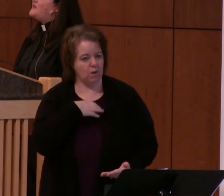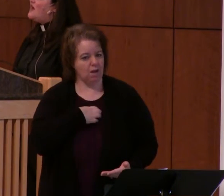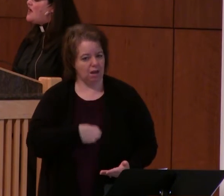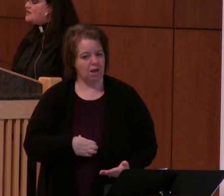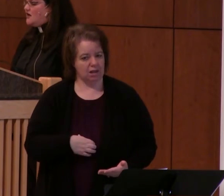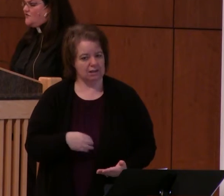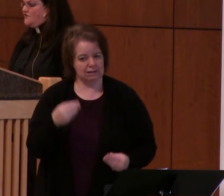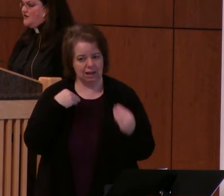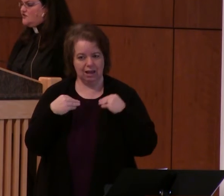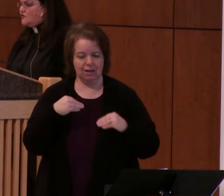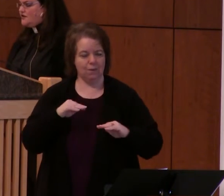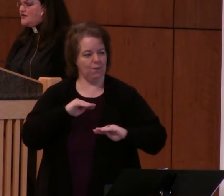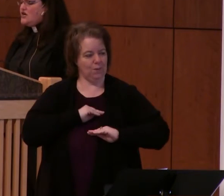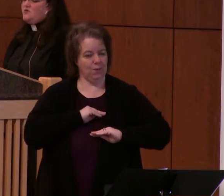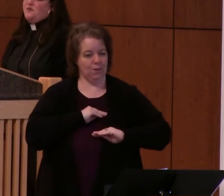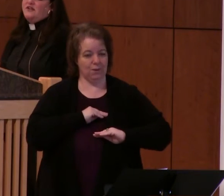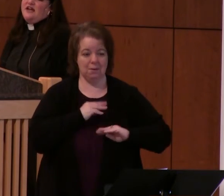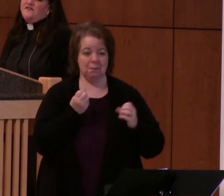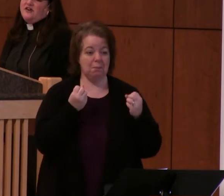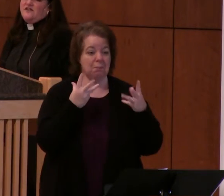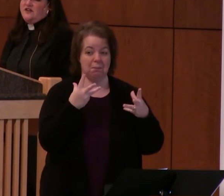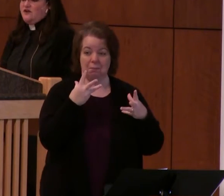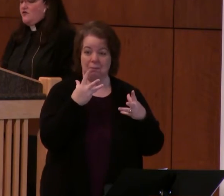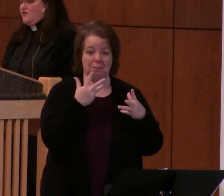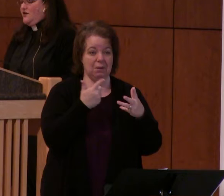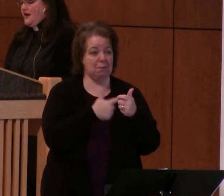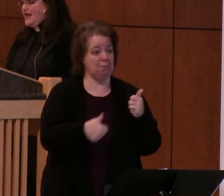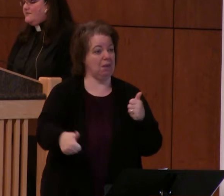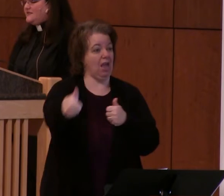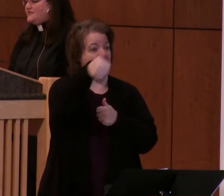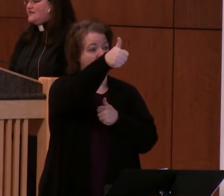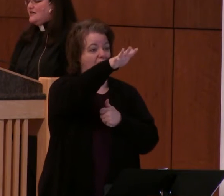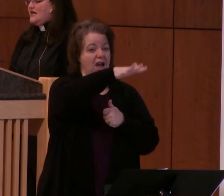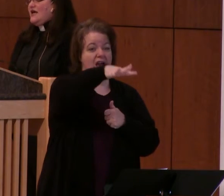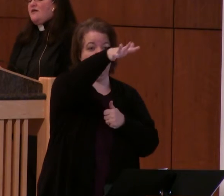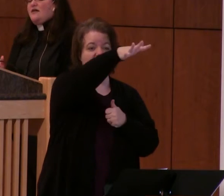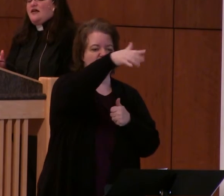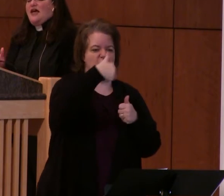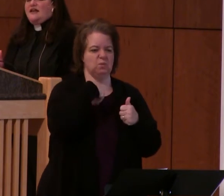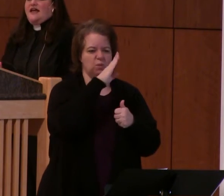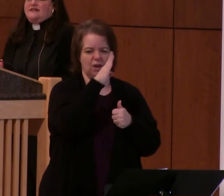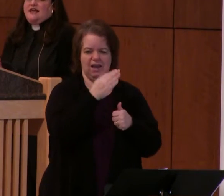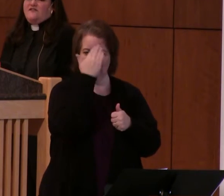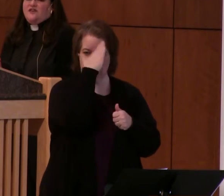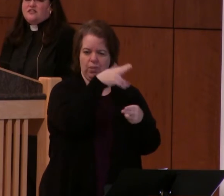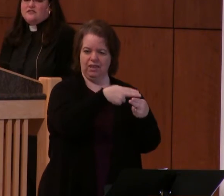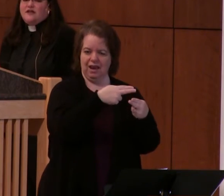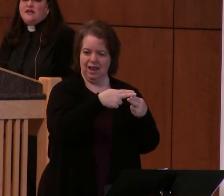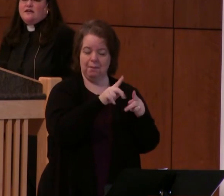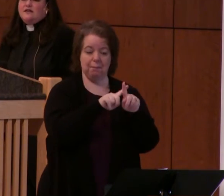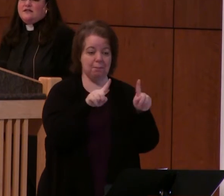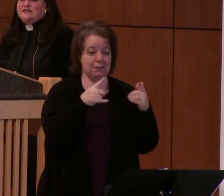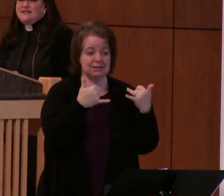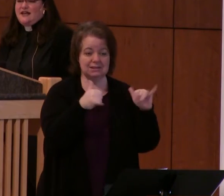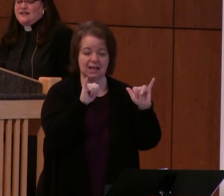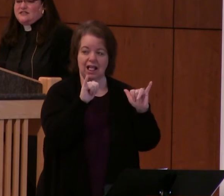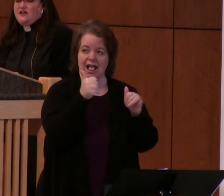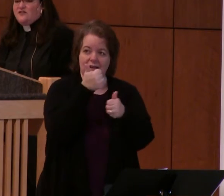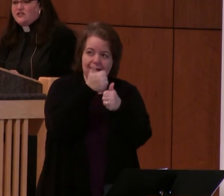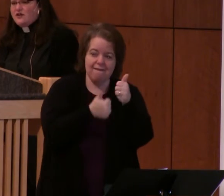front gate, beyond our front door. We will never even know their names. And yet, every